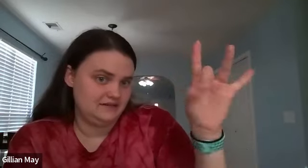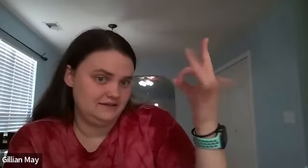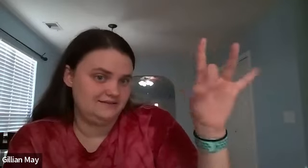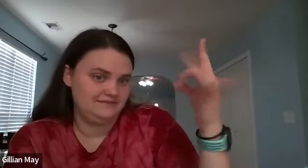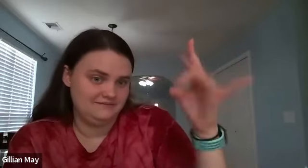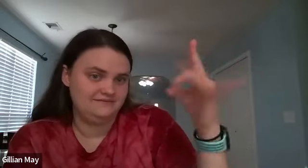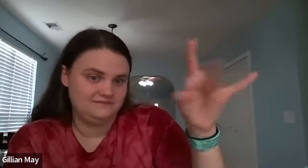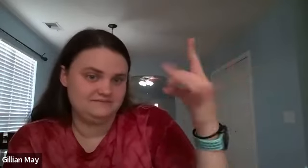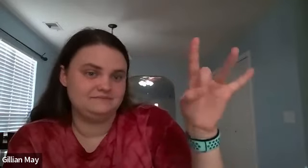18